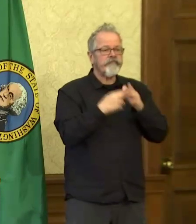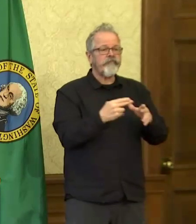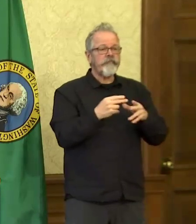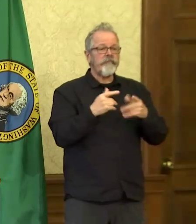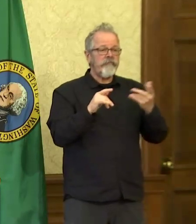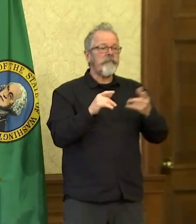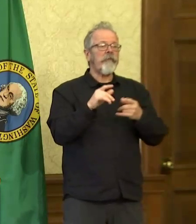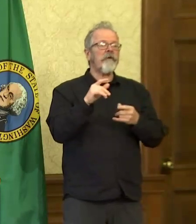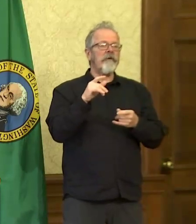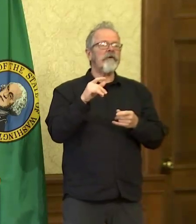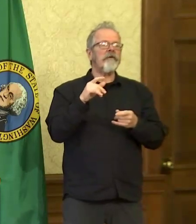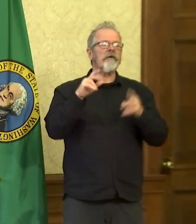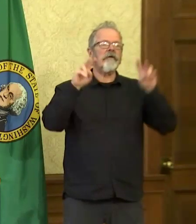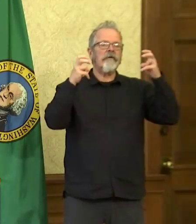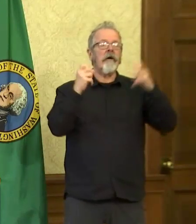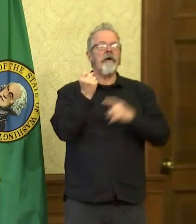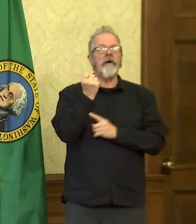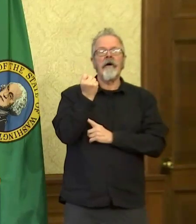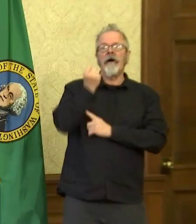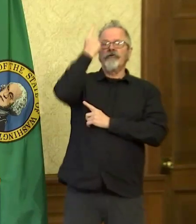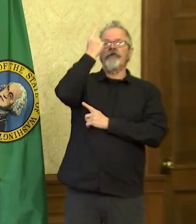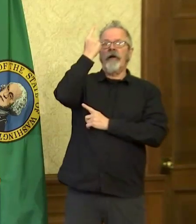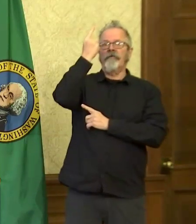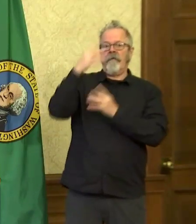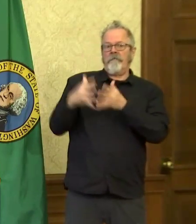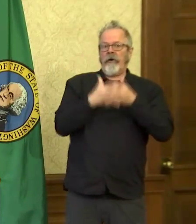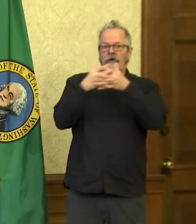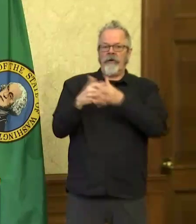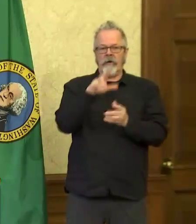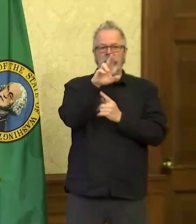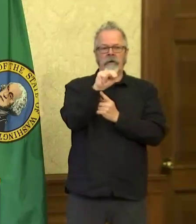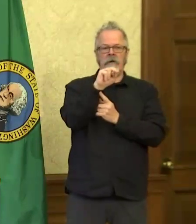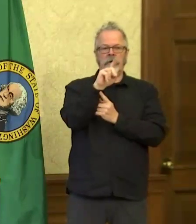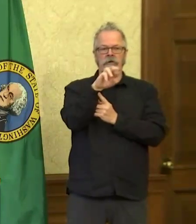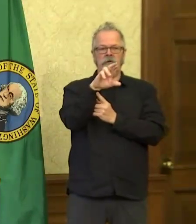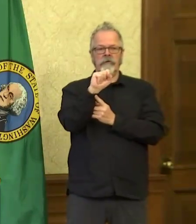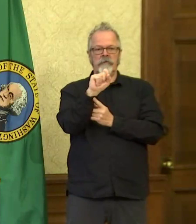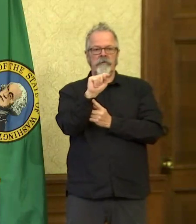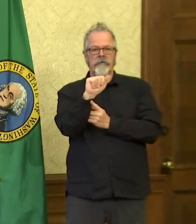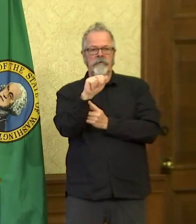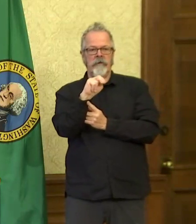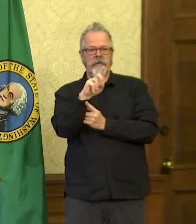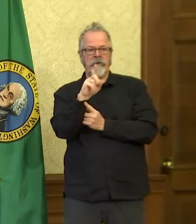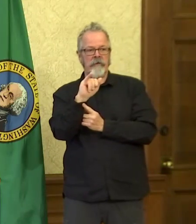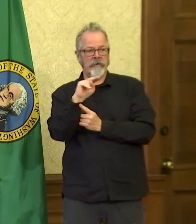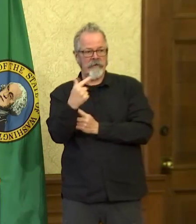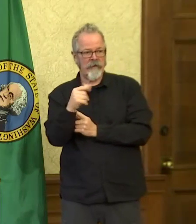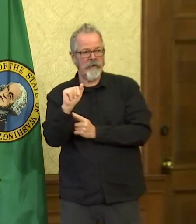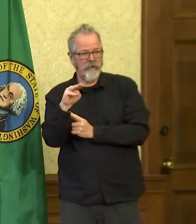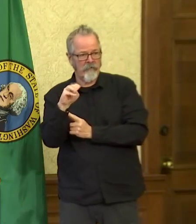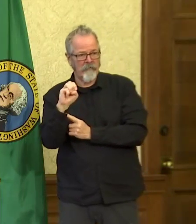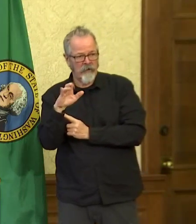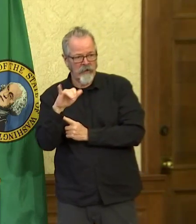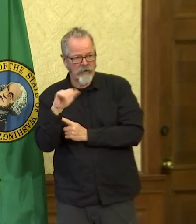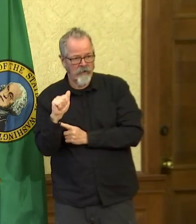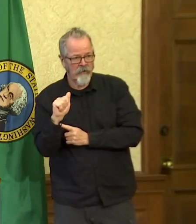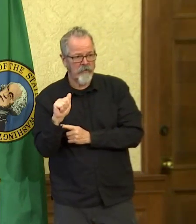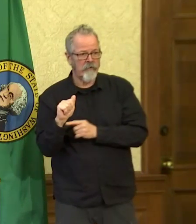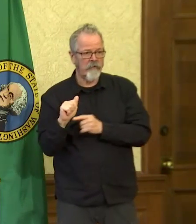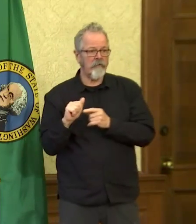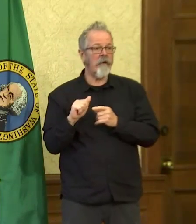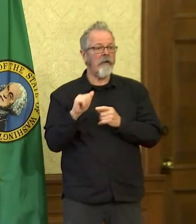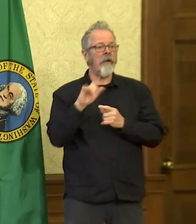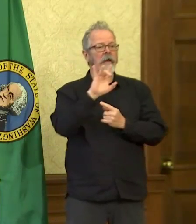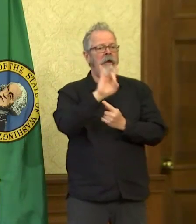will come back and worsen if we don't continue to practice social distancing. So I want to thanks again to the millions